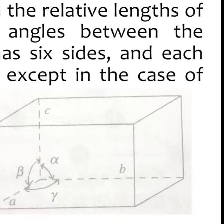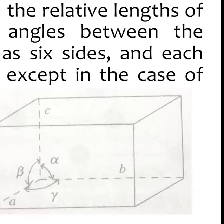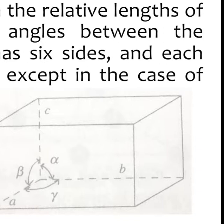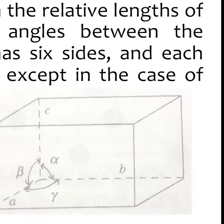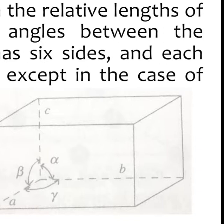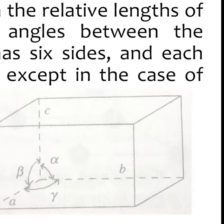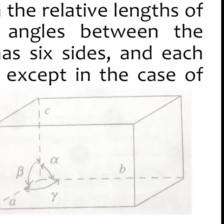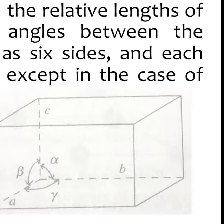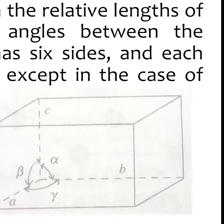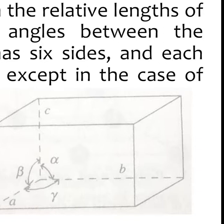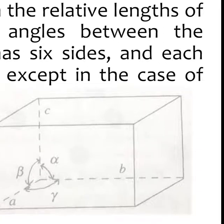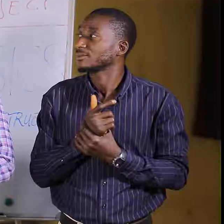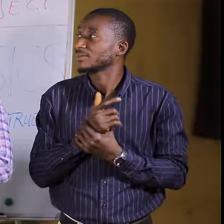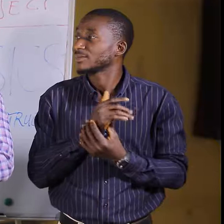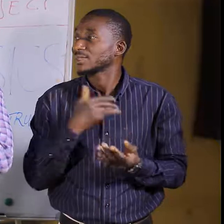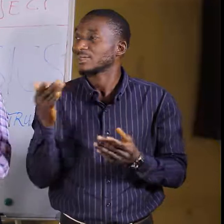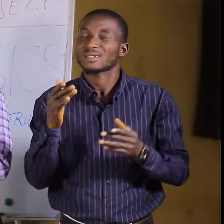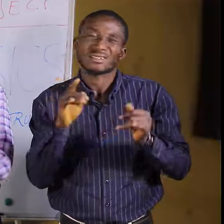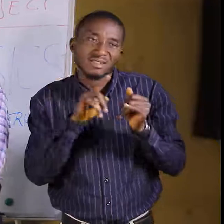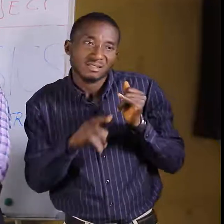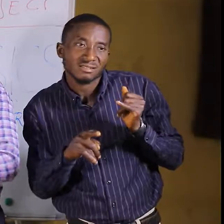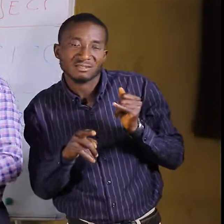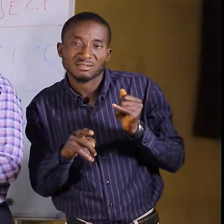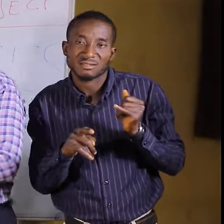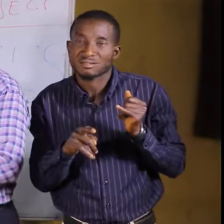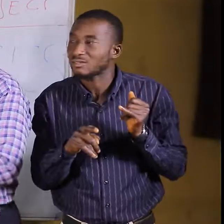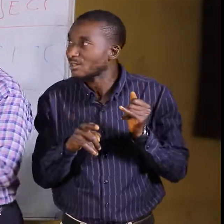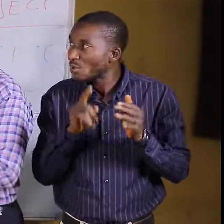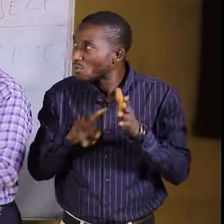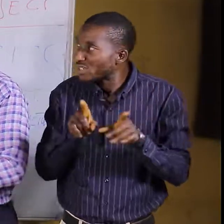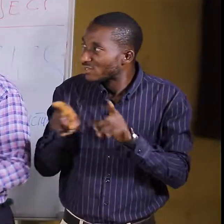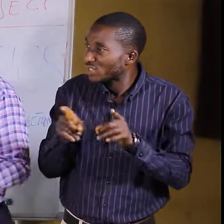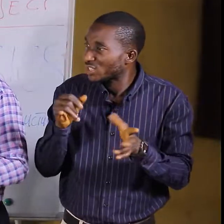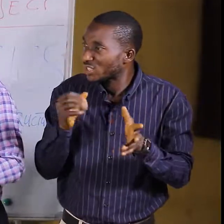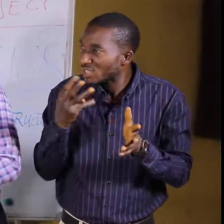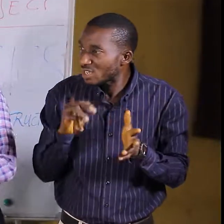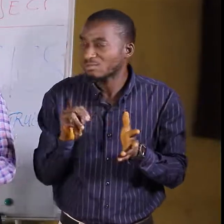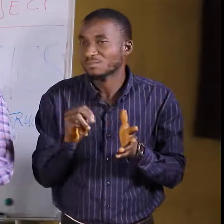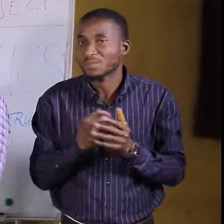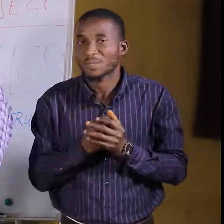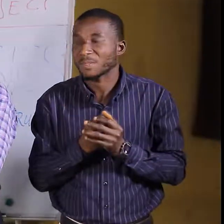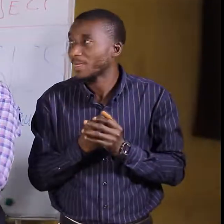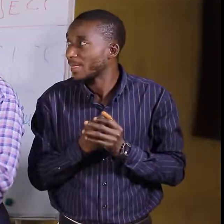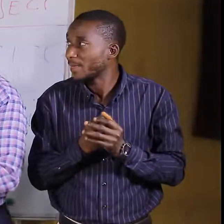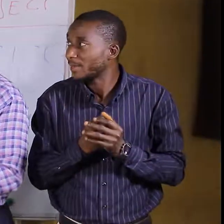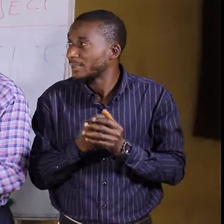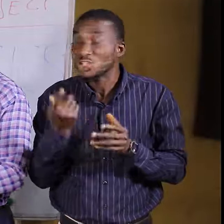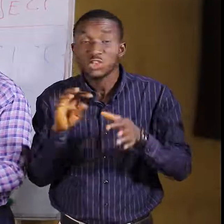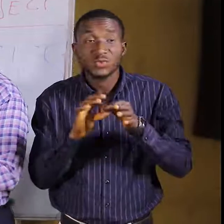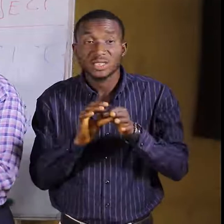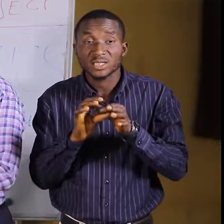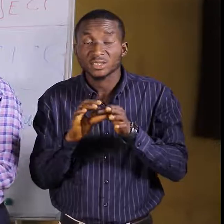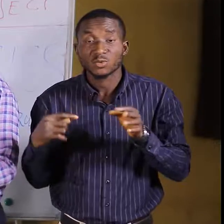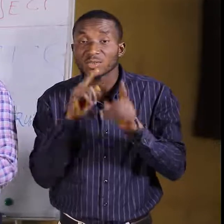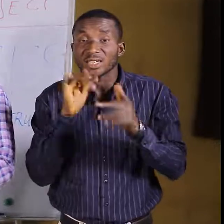between the edges. Now, what differentiates between these unit cells,